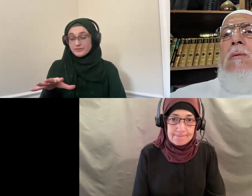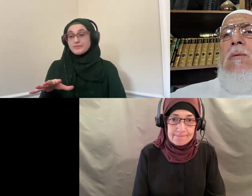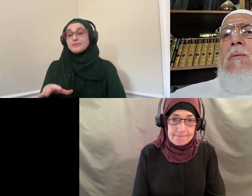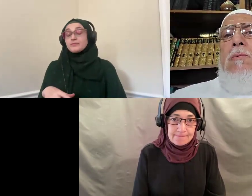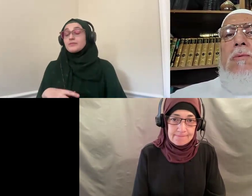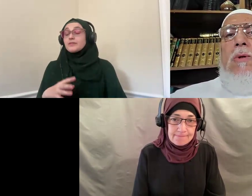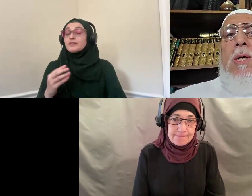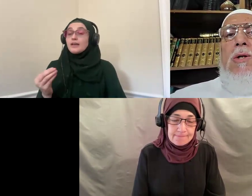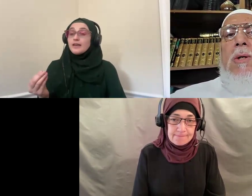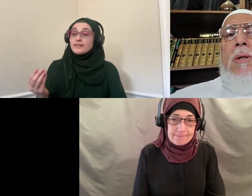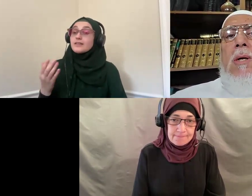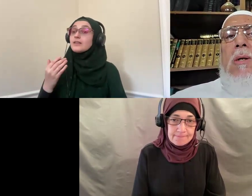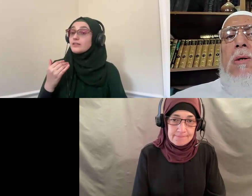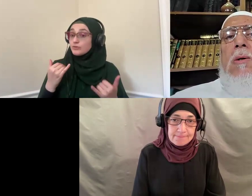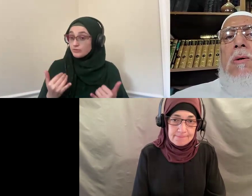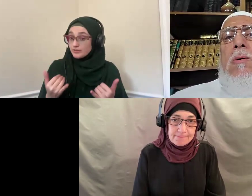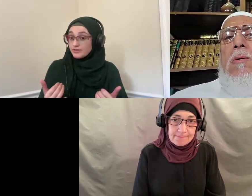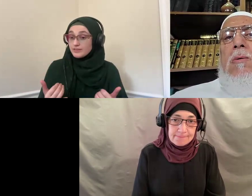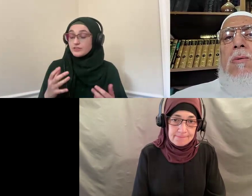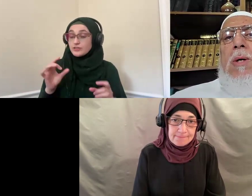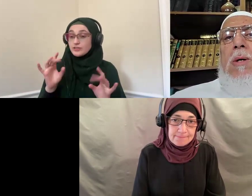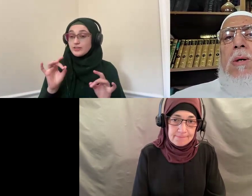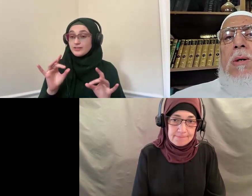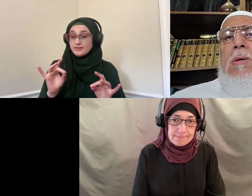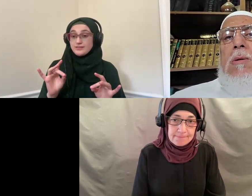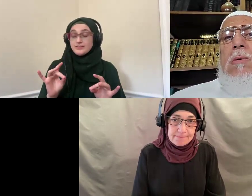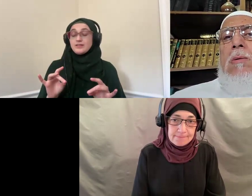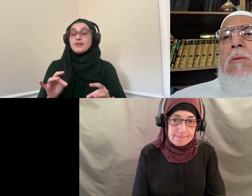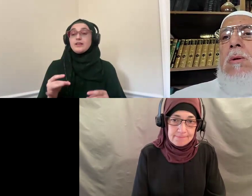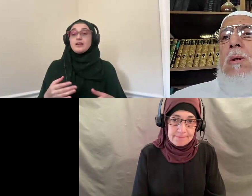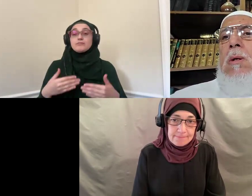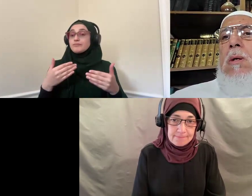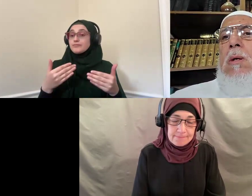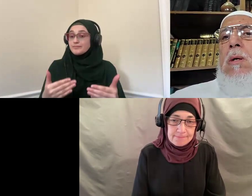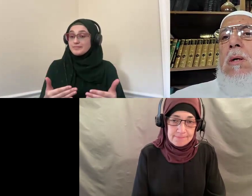And today, inshallah, we are